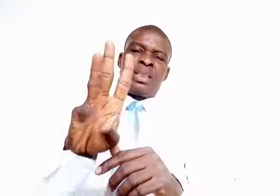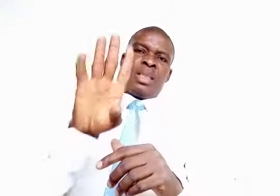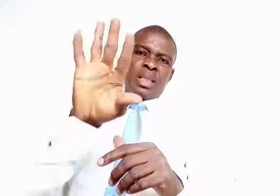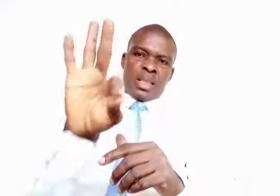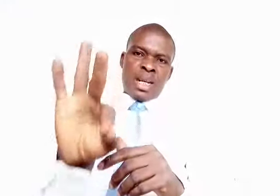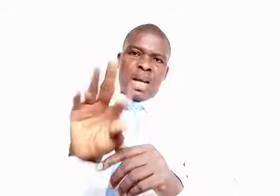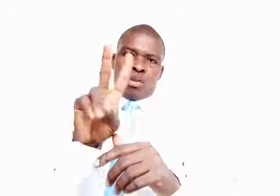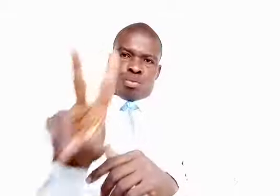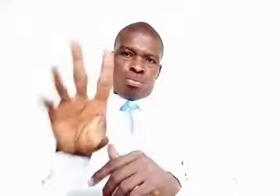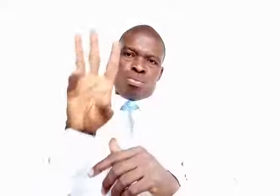31556926.